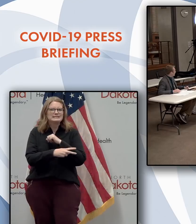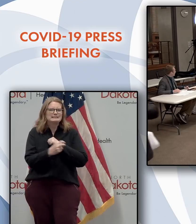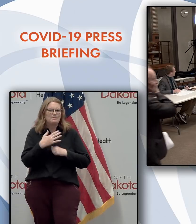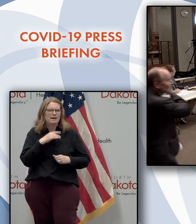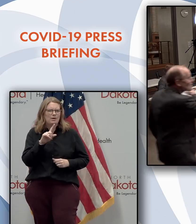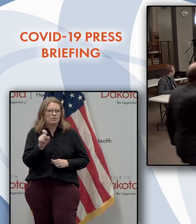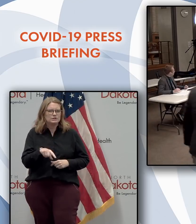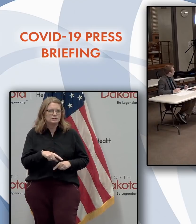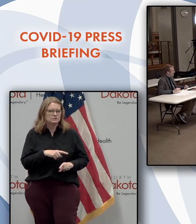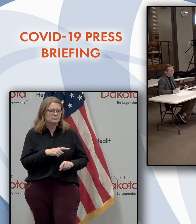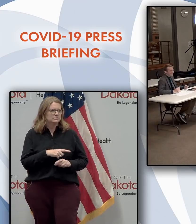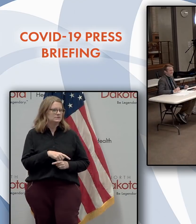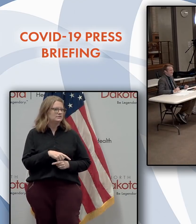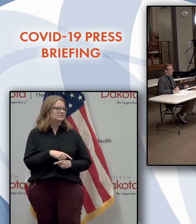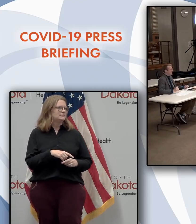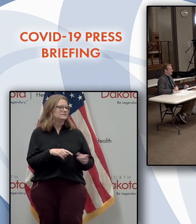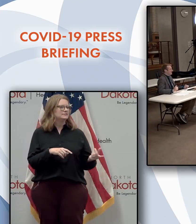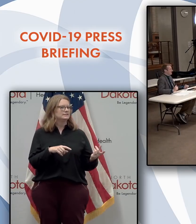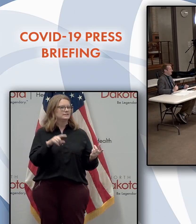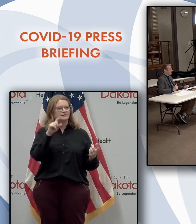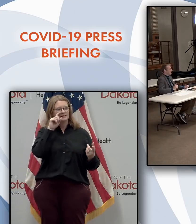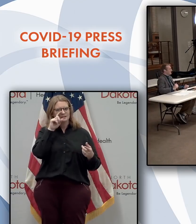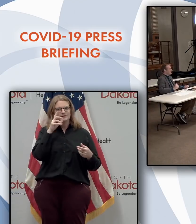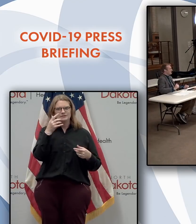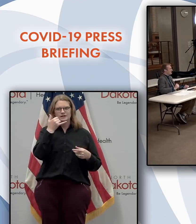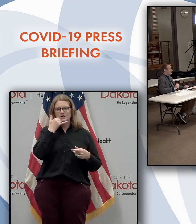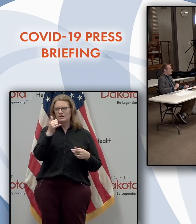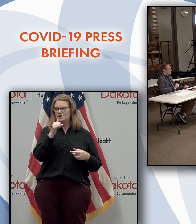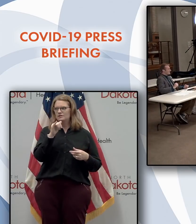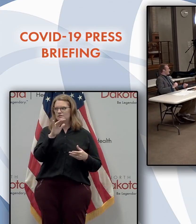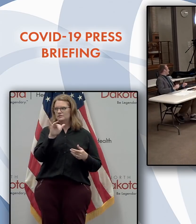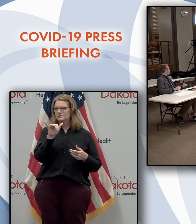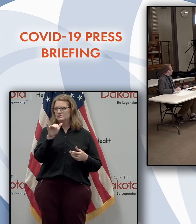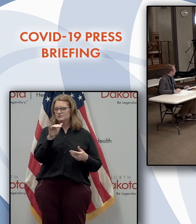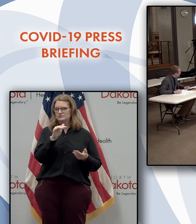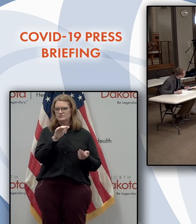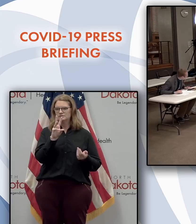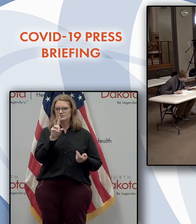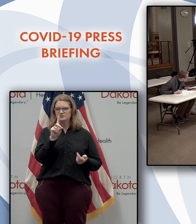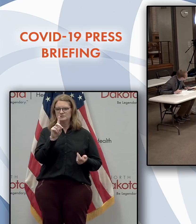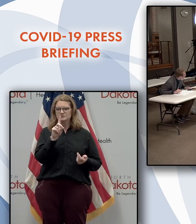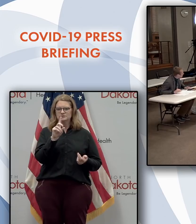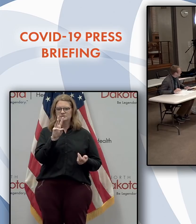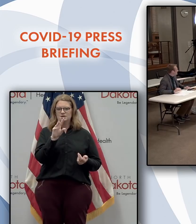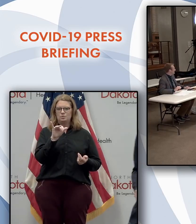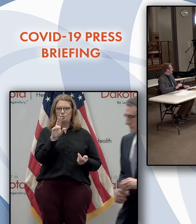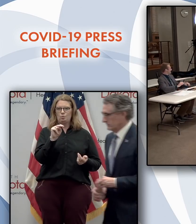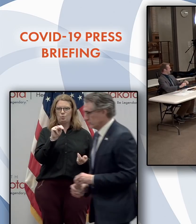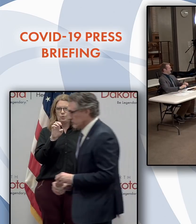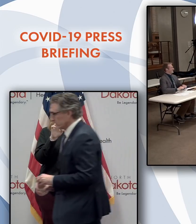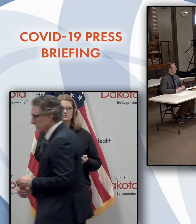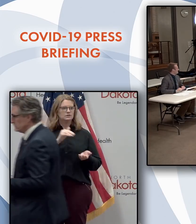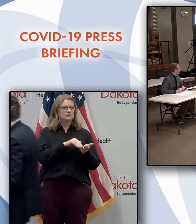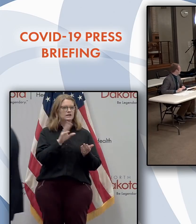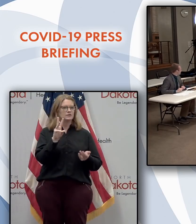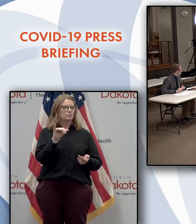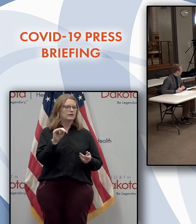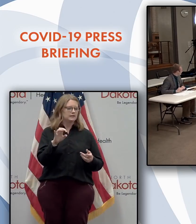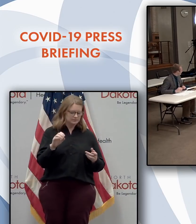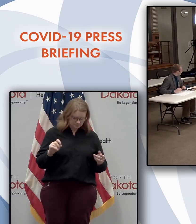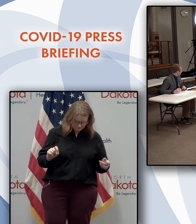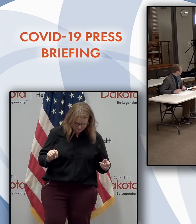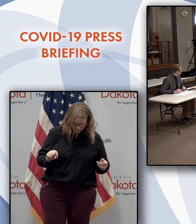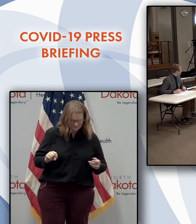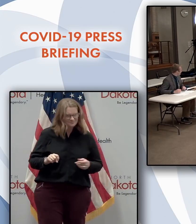Chancellor Hagerott. And then can we dial up Josh Wynne, too, in case you get him on the screen? Has to do